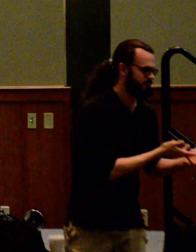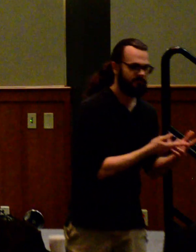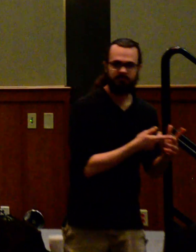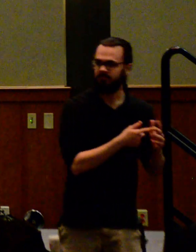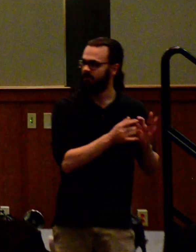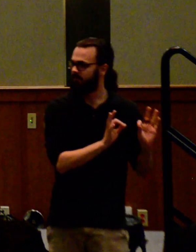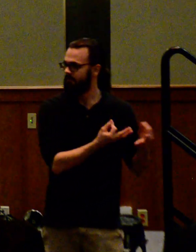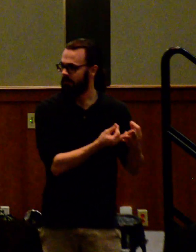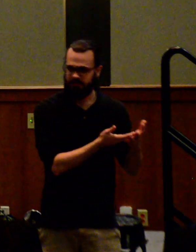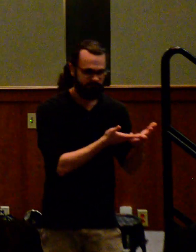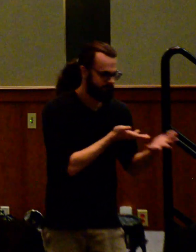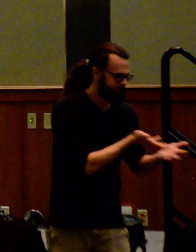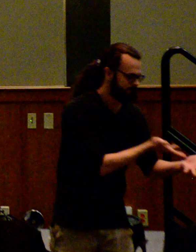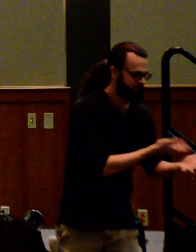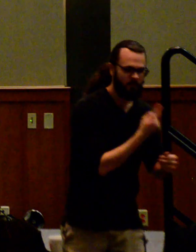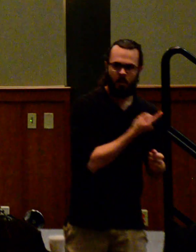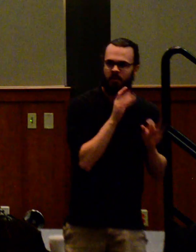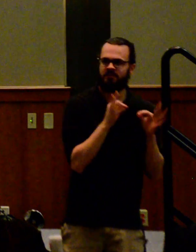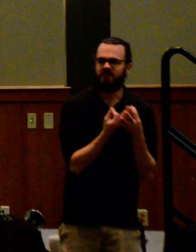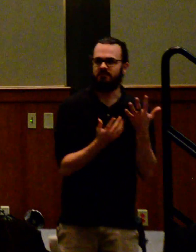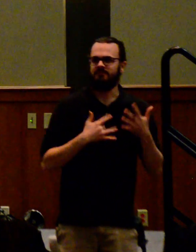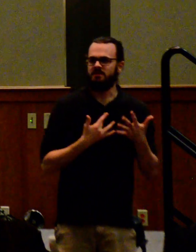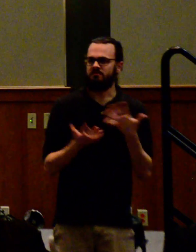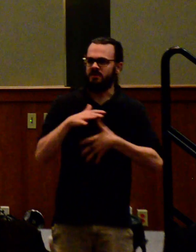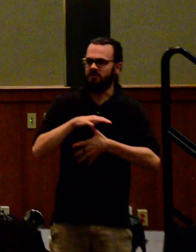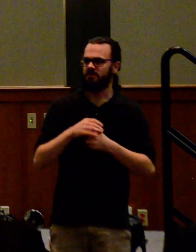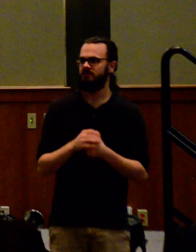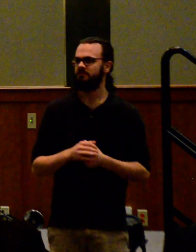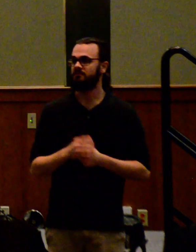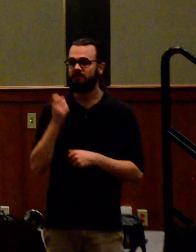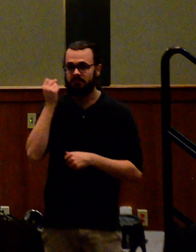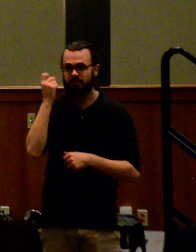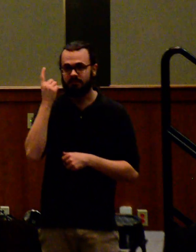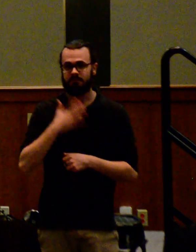There have been times when things have gotten difficult and when I doubted